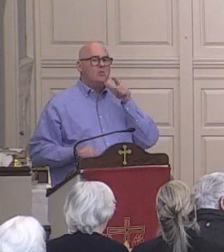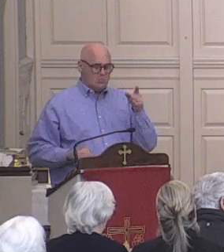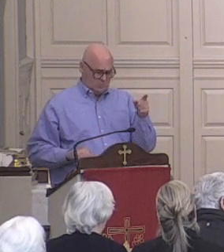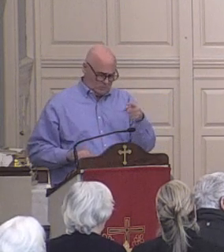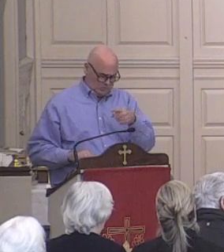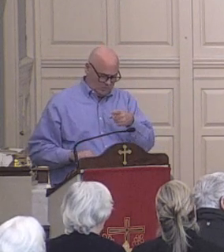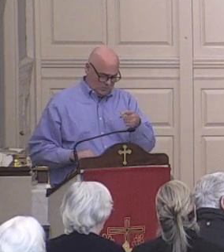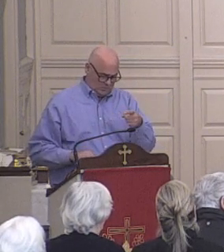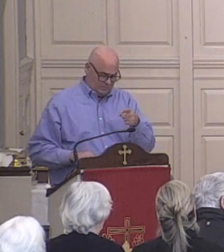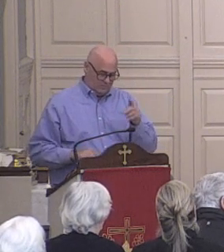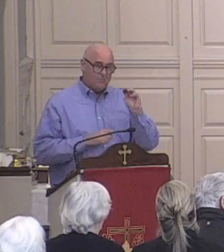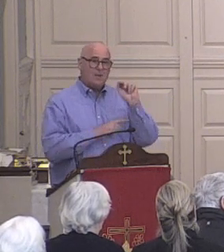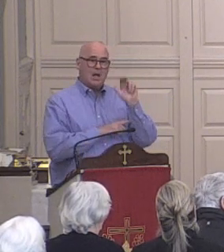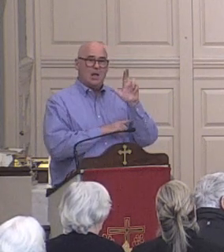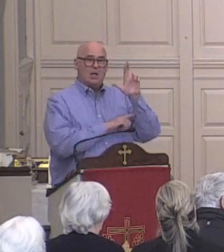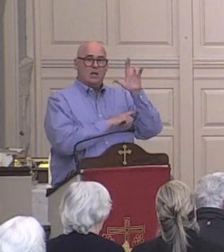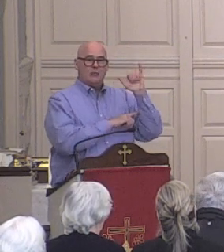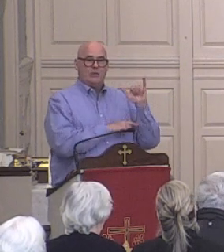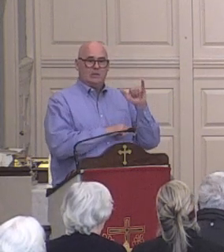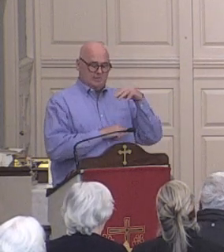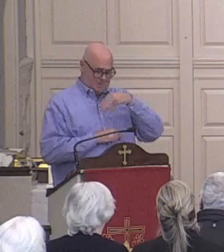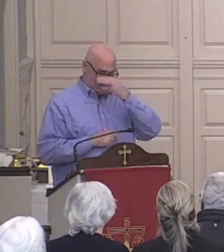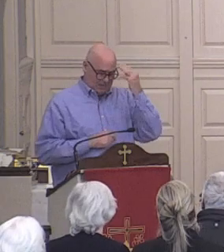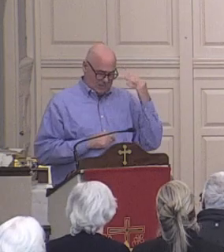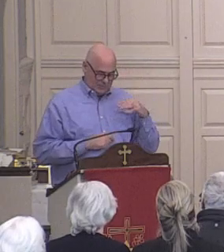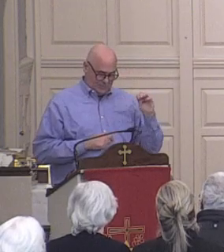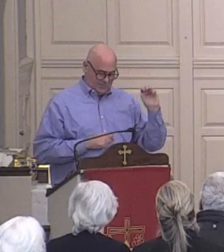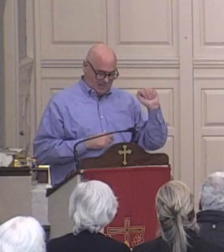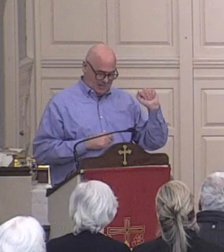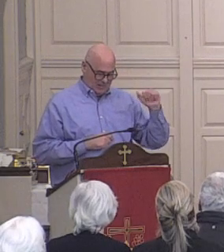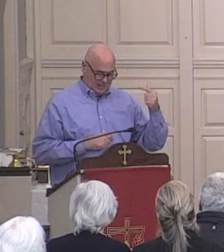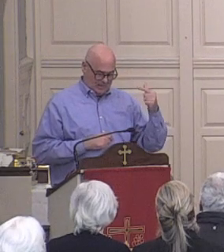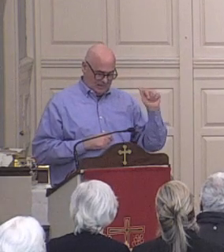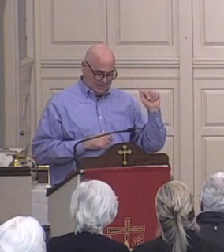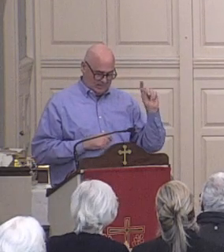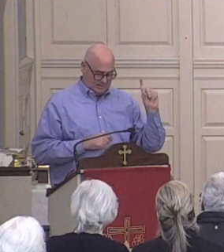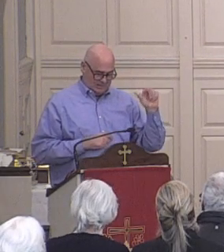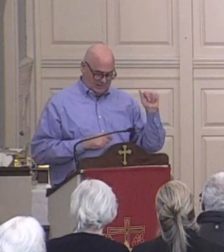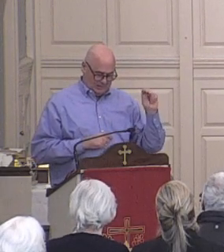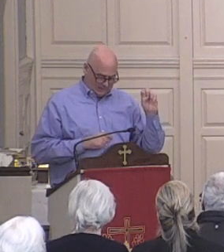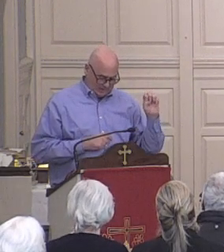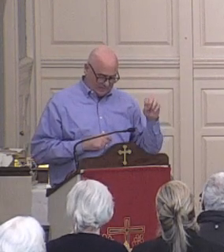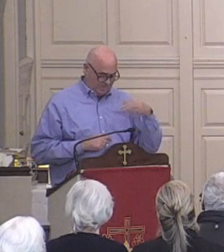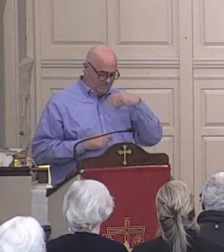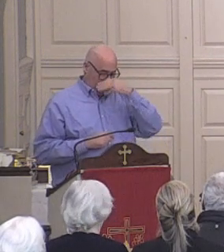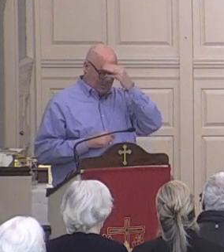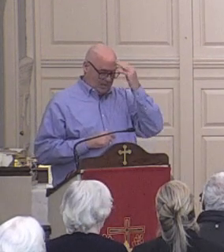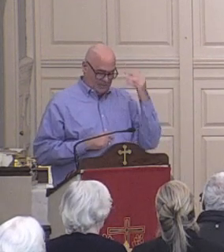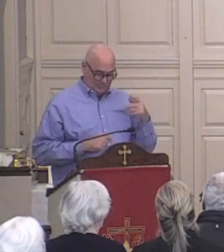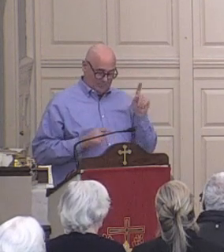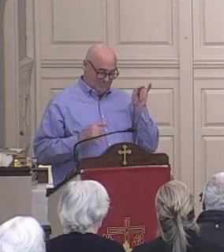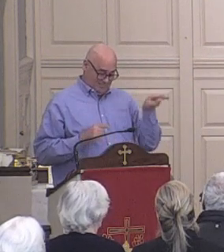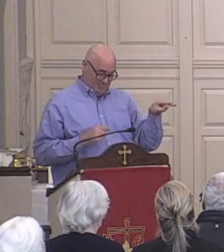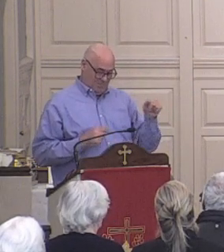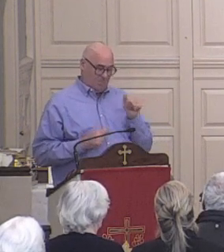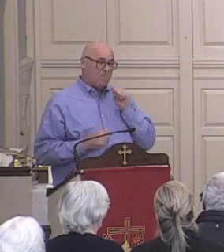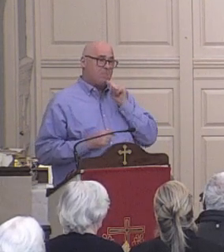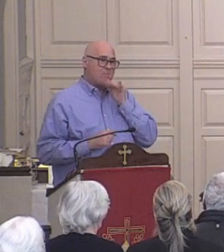There were also women looking on from a distance. Among them were Mary